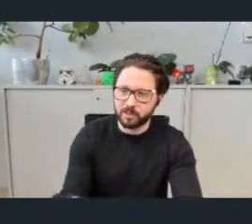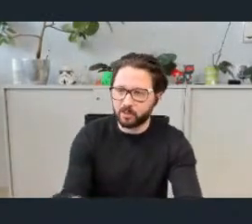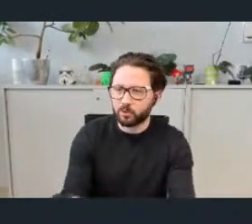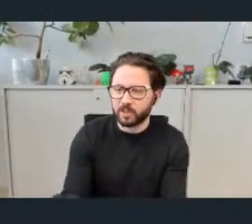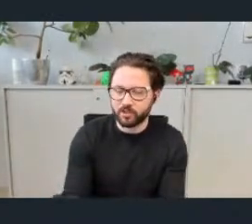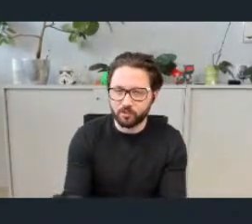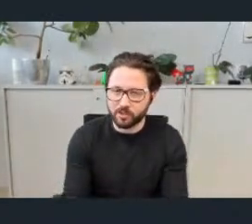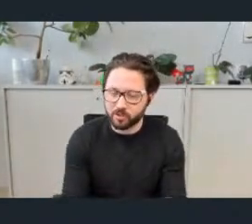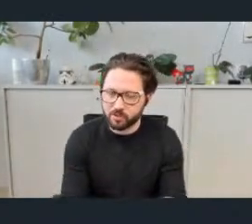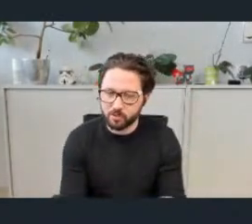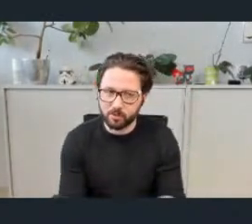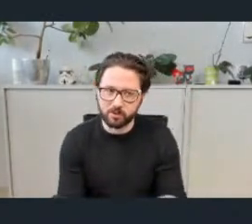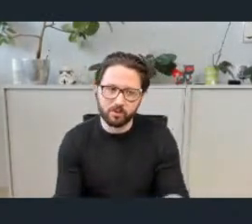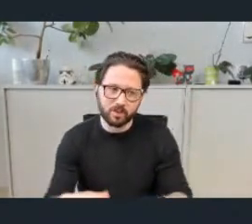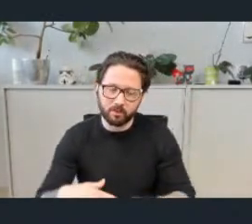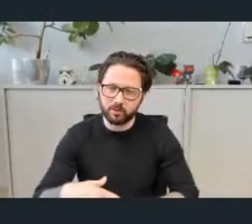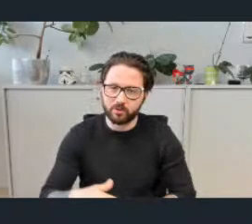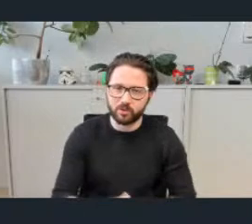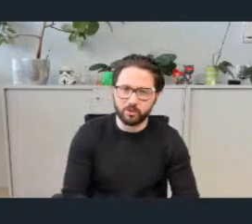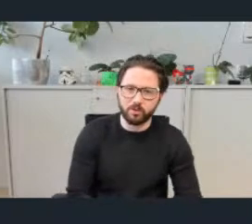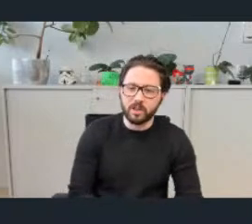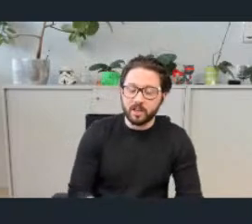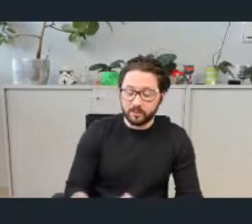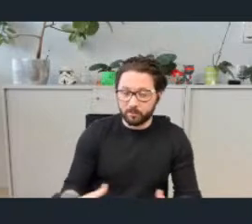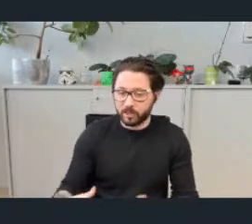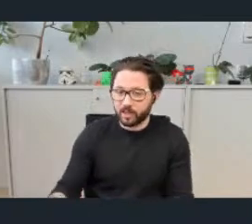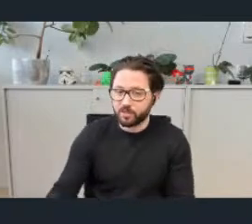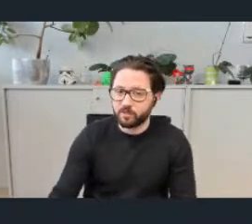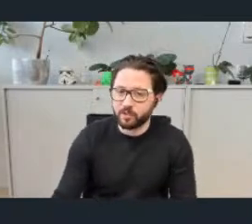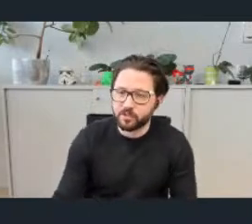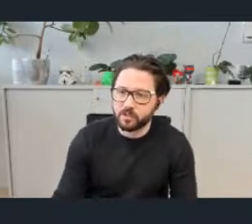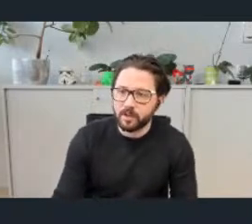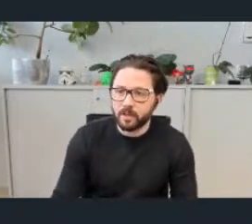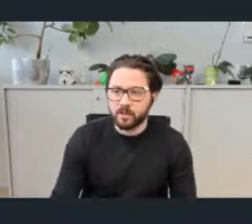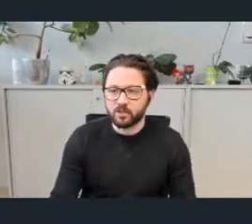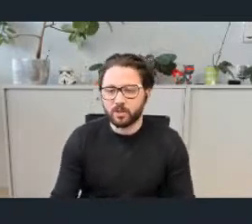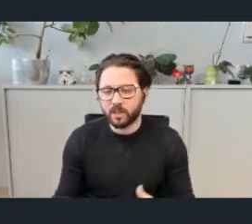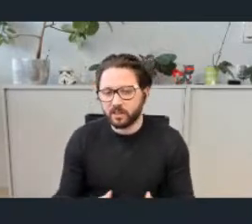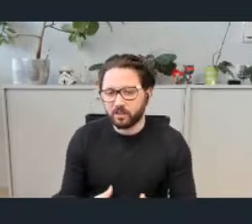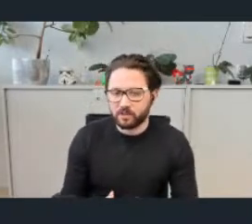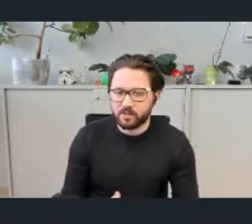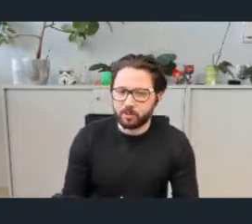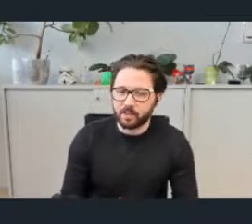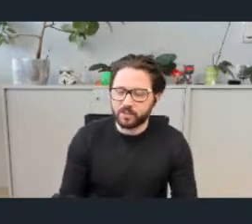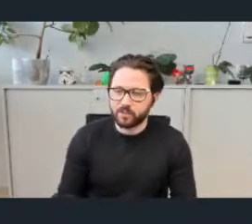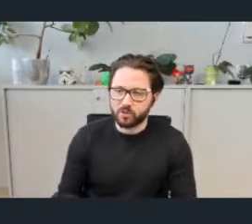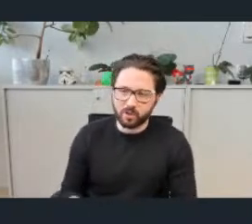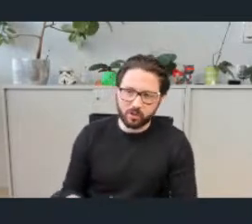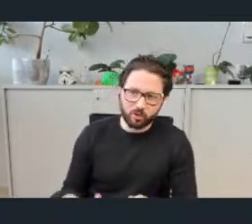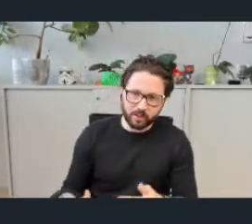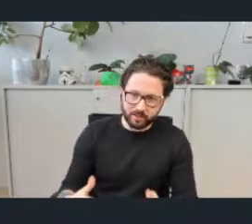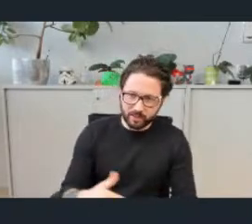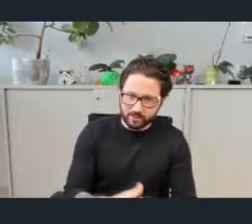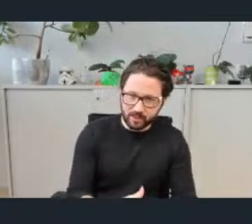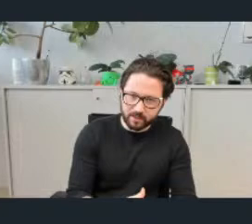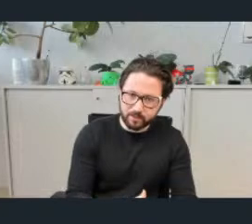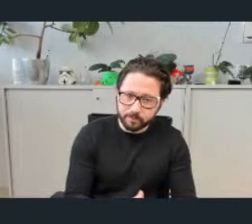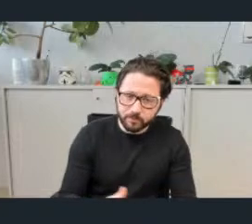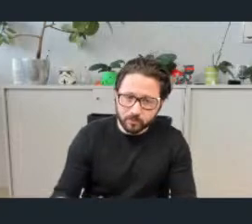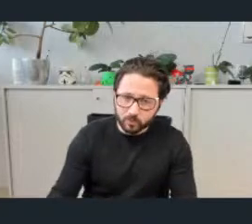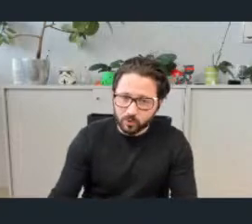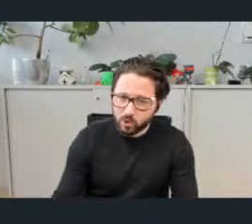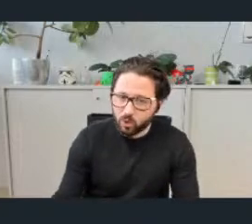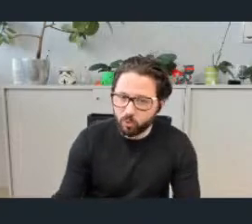tell you how we build it and what Azure resources we want to use, I want to show you the application first. So the idea of this application is you can create a data